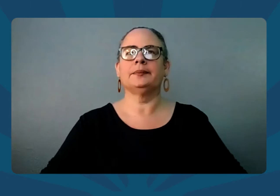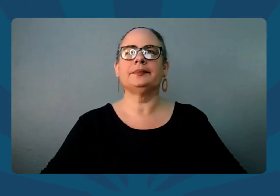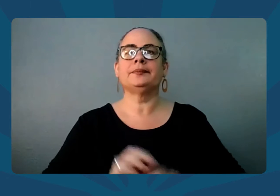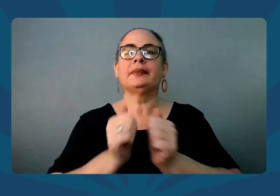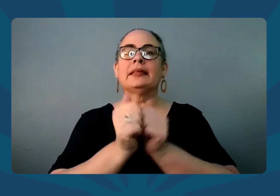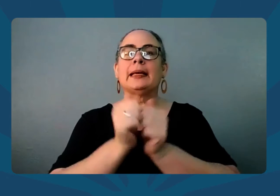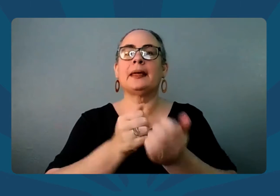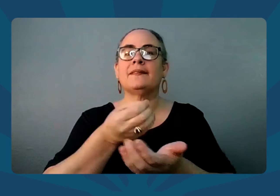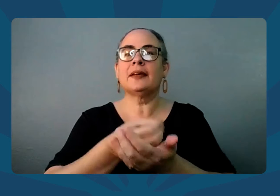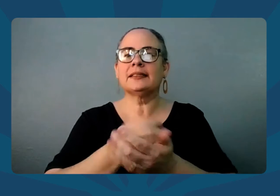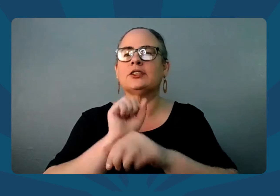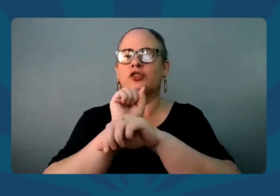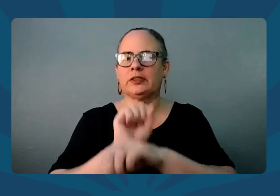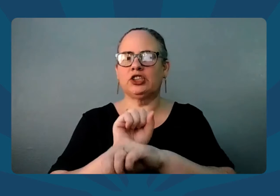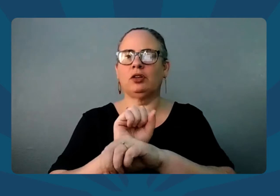Party, Republican.